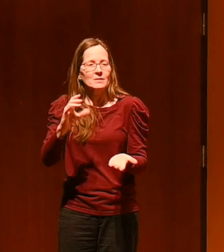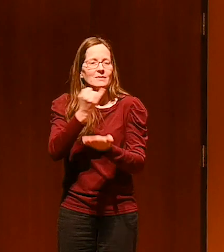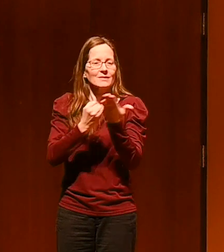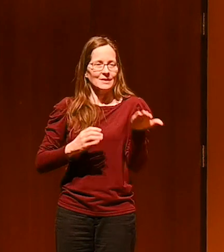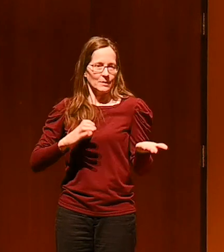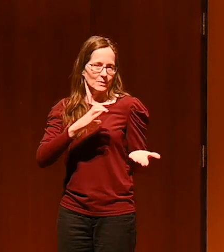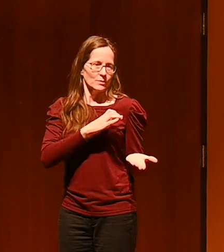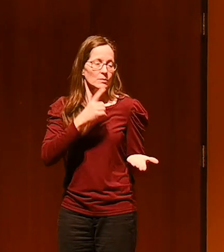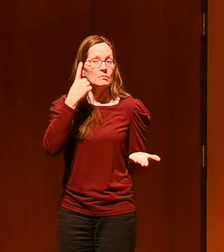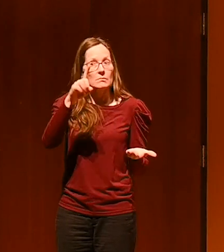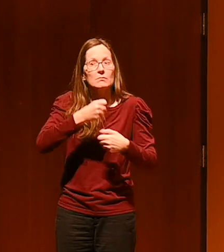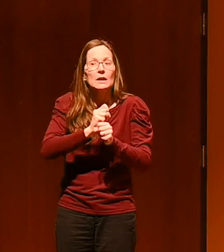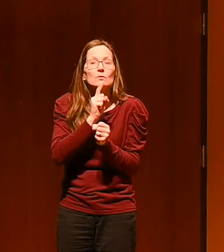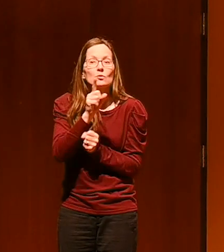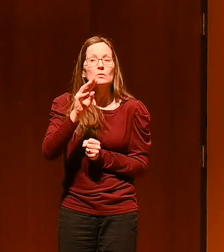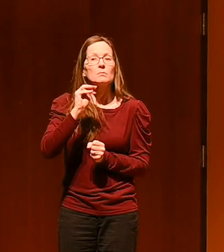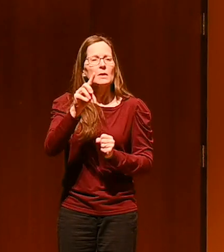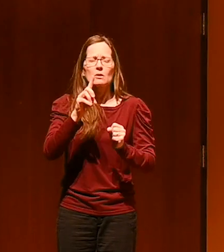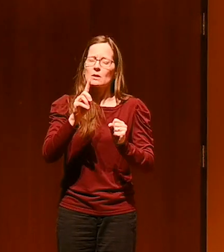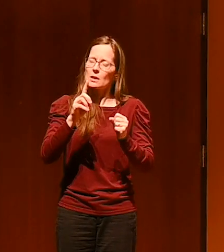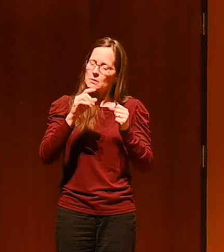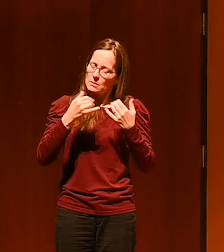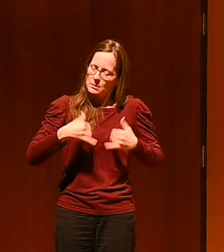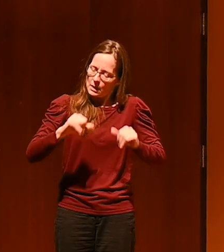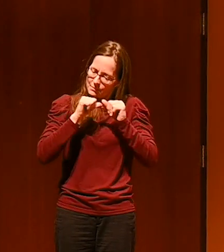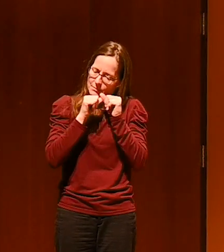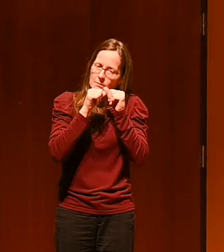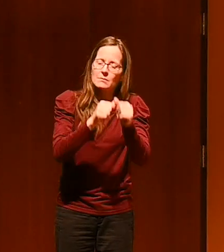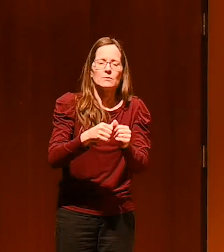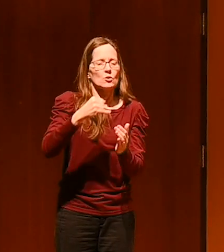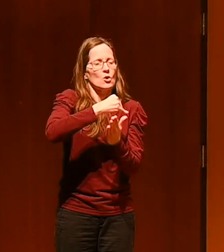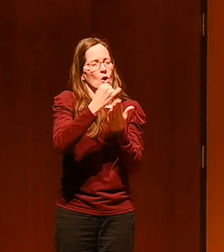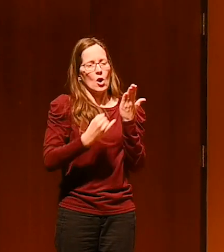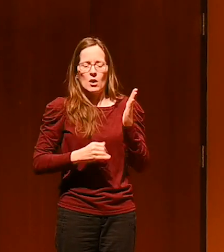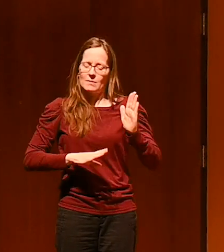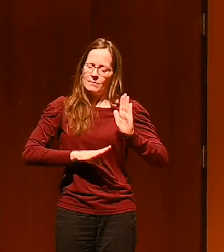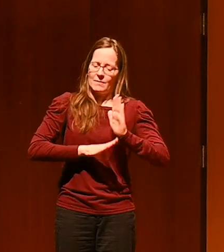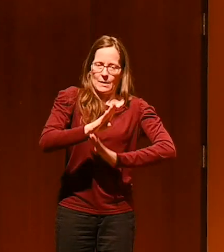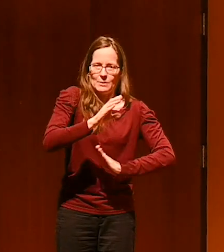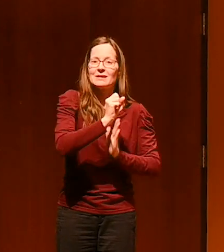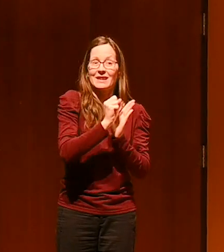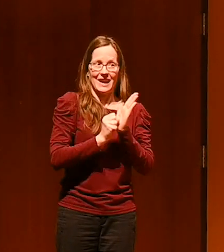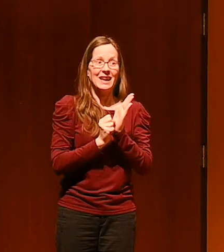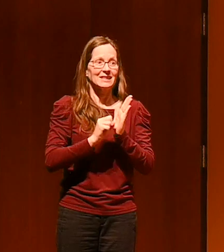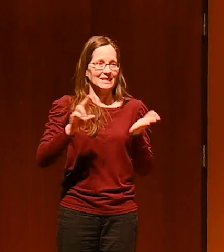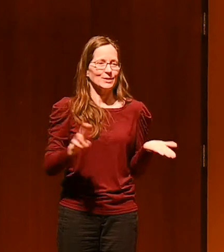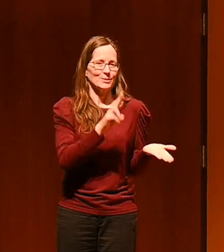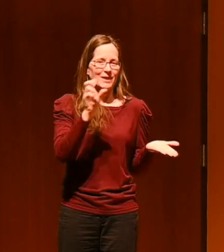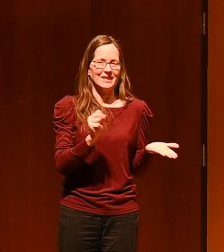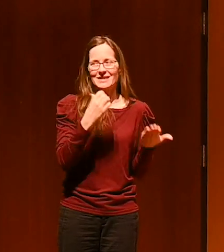sure that Maryland remains one of the most arts vibrant states in the country. Thank you so much.